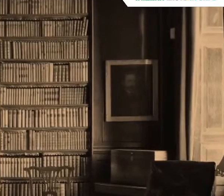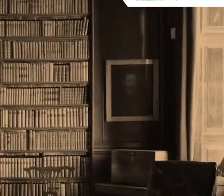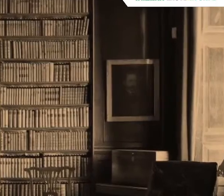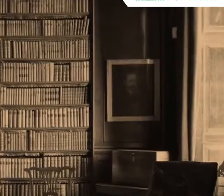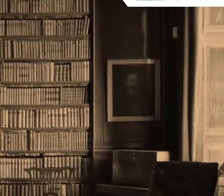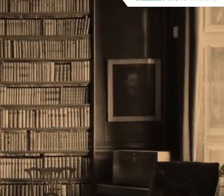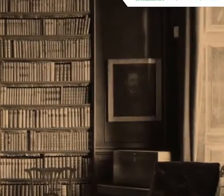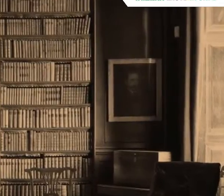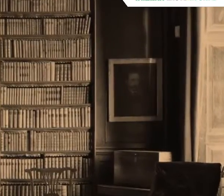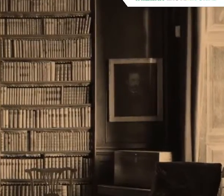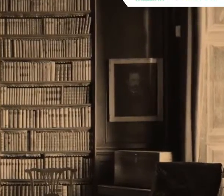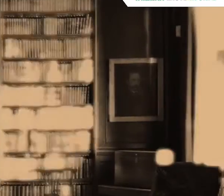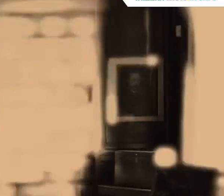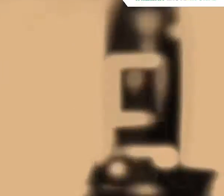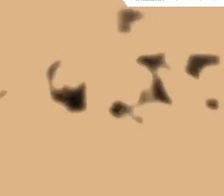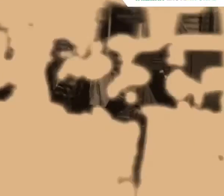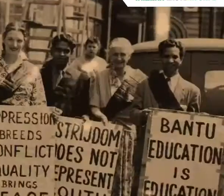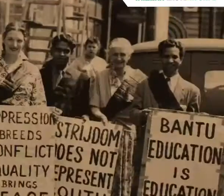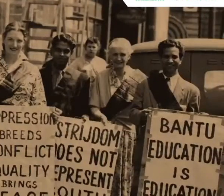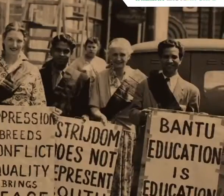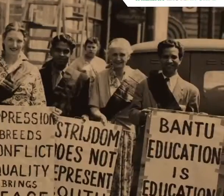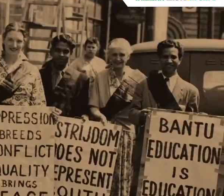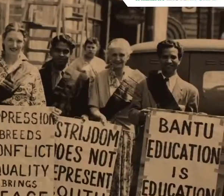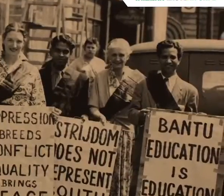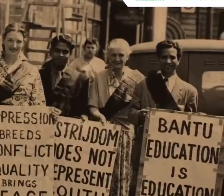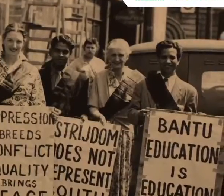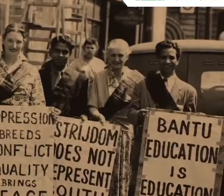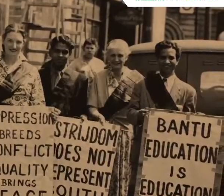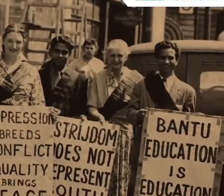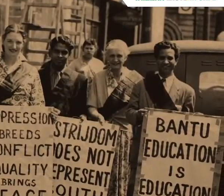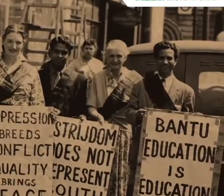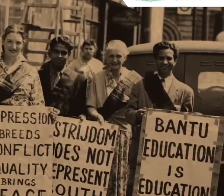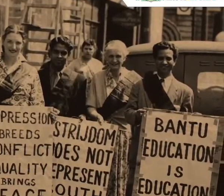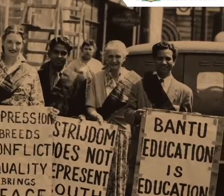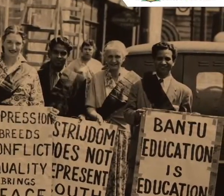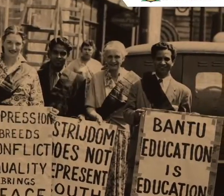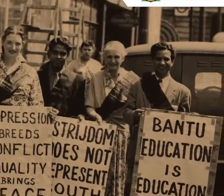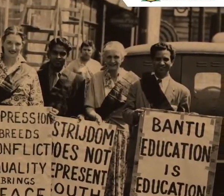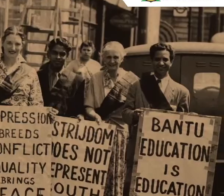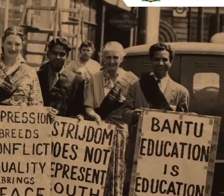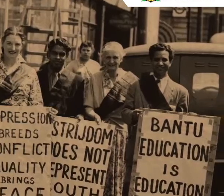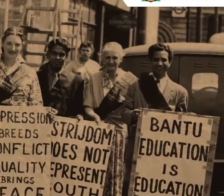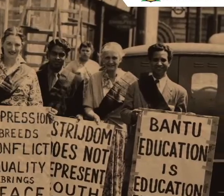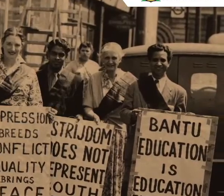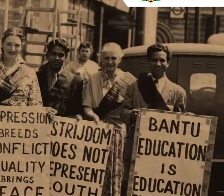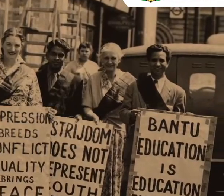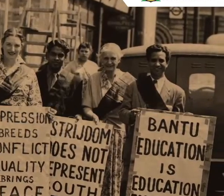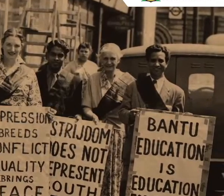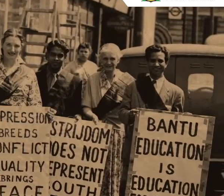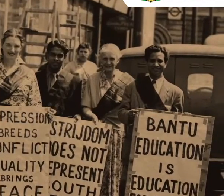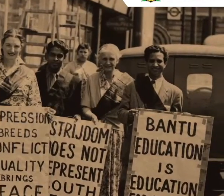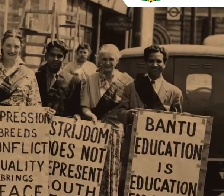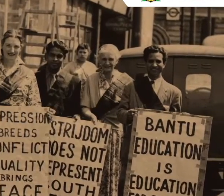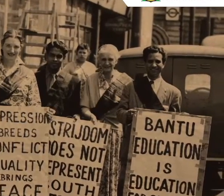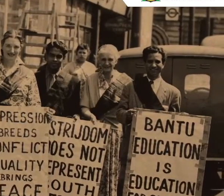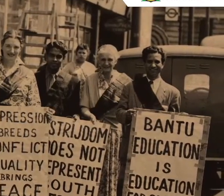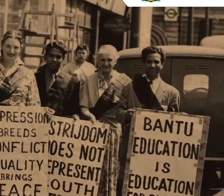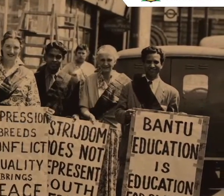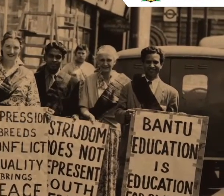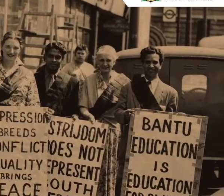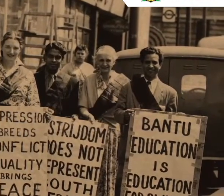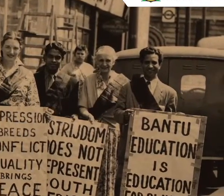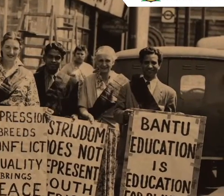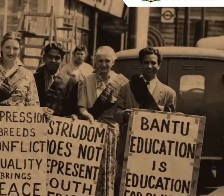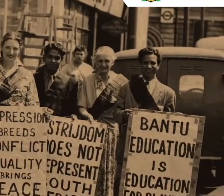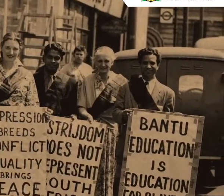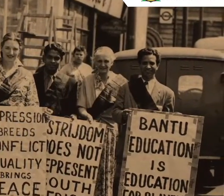school. During the 1950s, she became very active and involved in labor-related